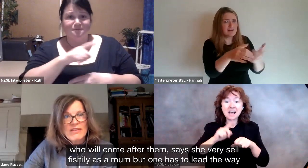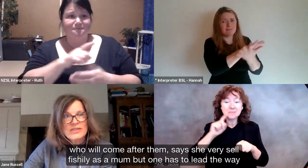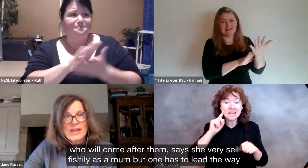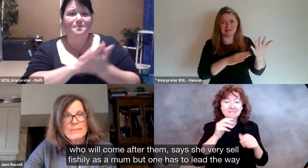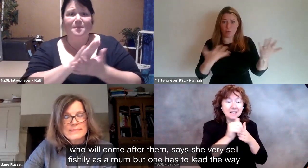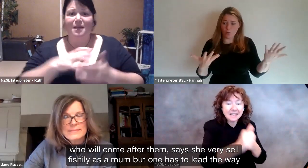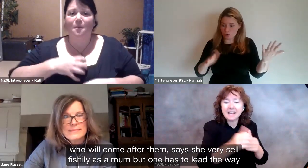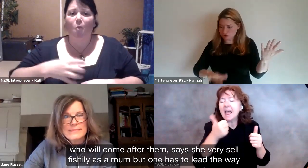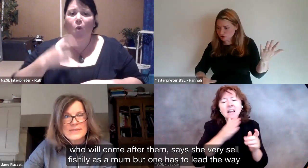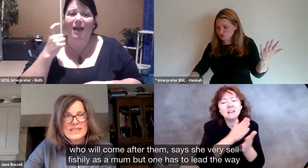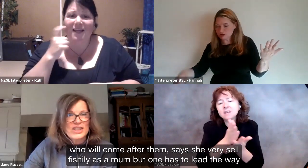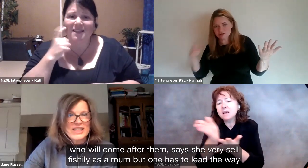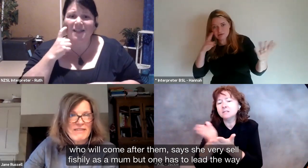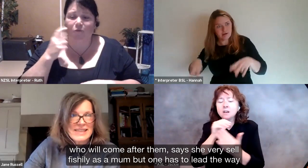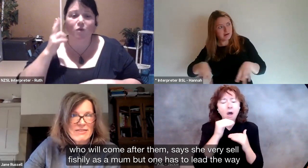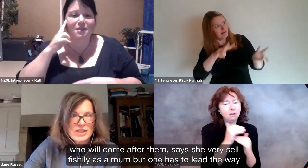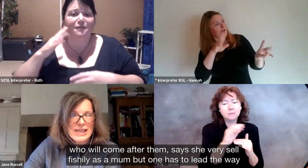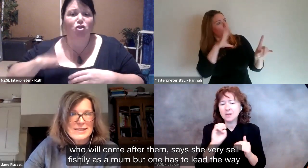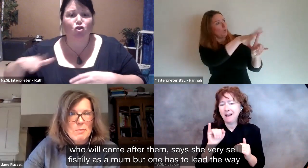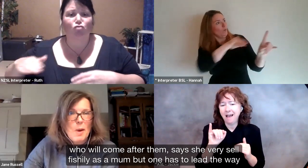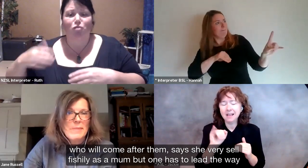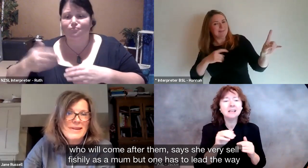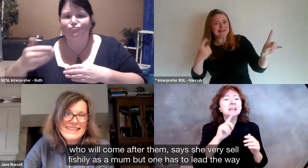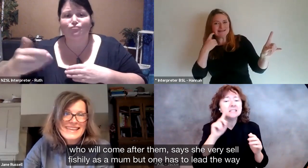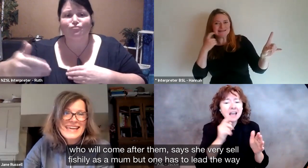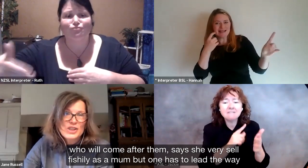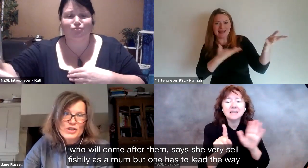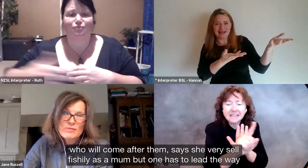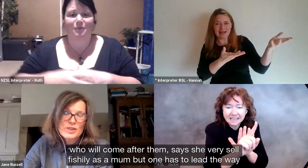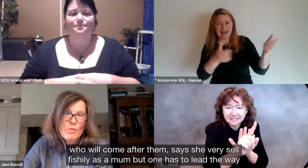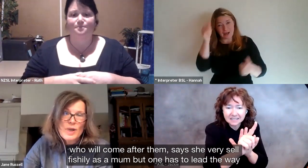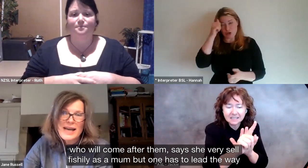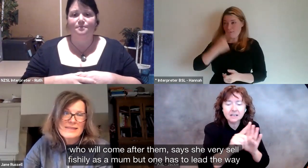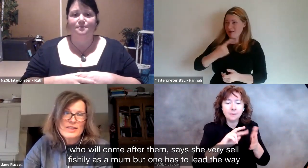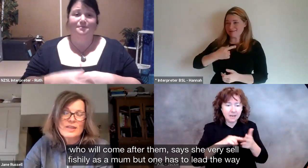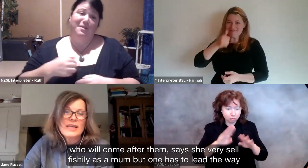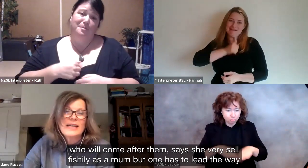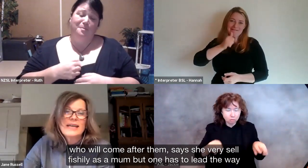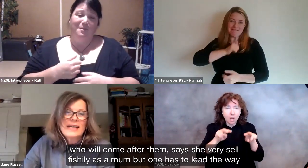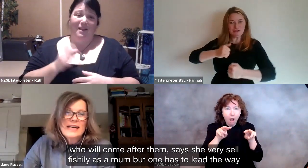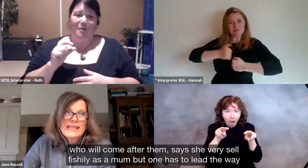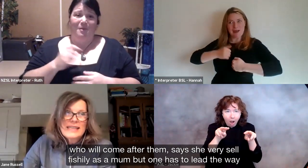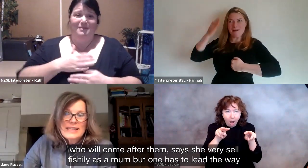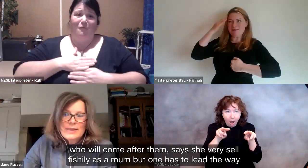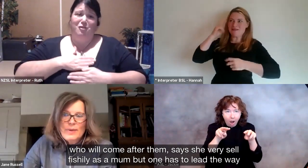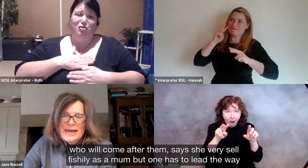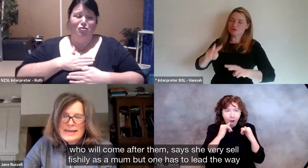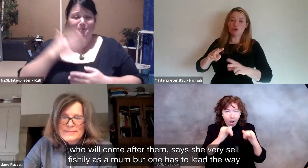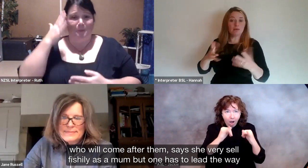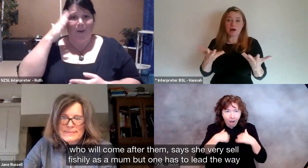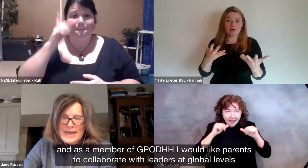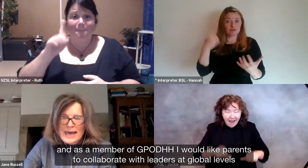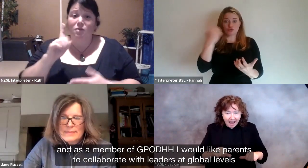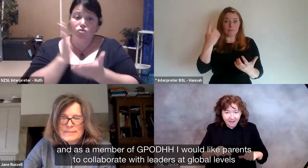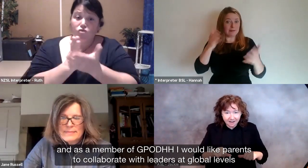will come after them, says she very selfishly as a mom, but it's true. Someone has to lead the way.